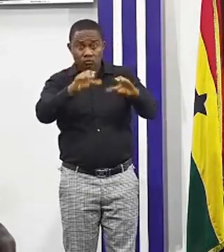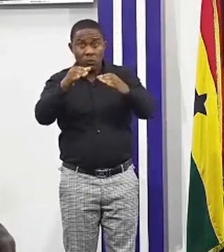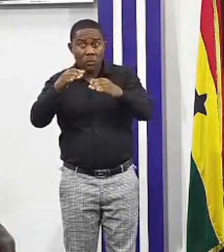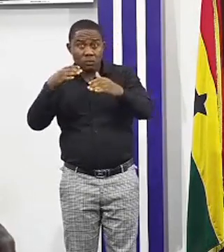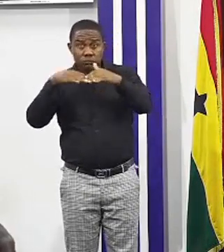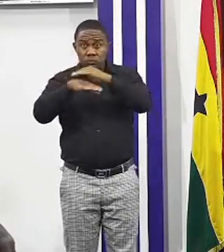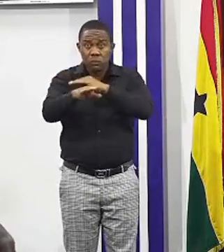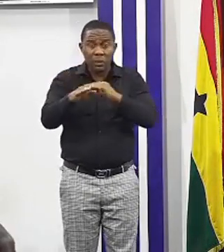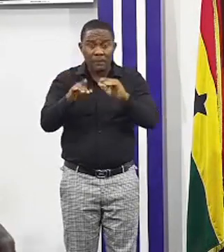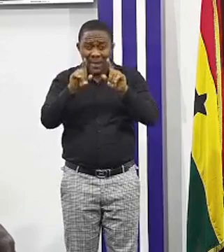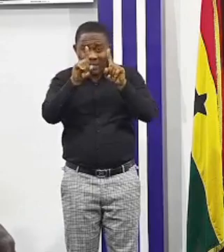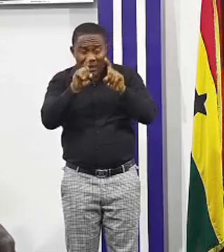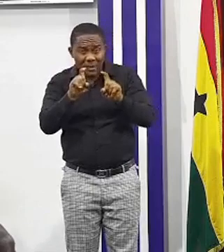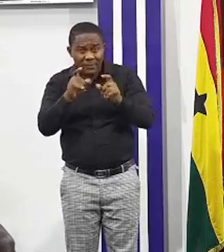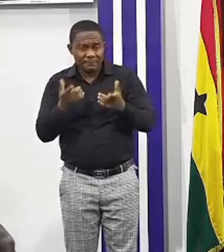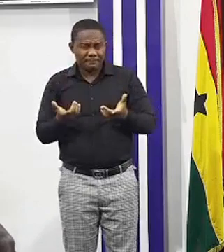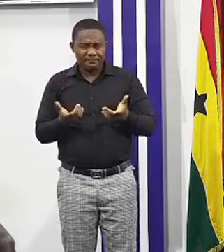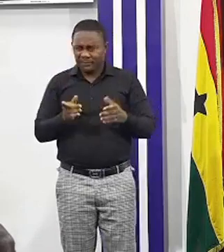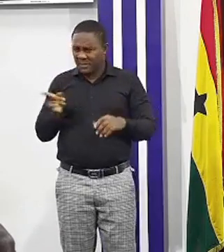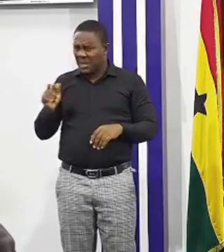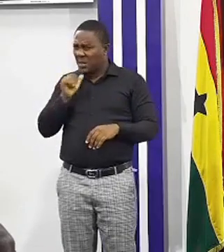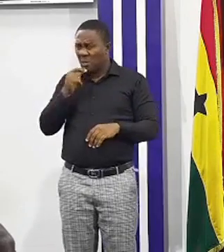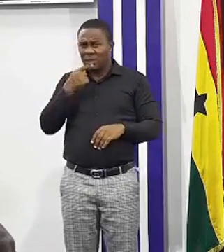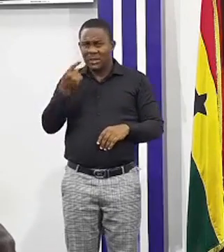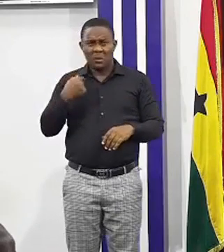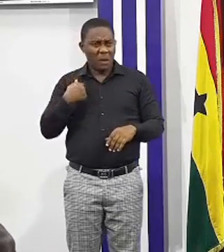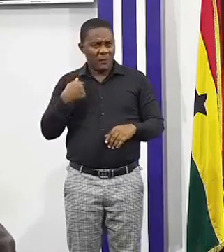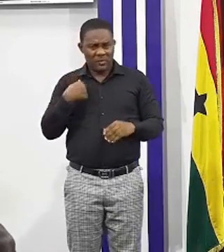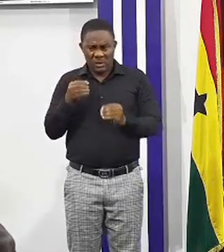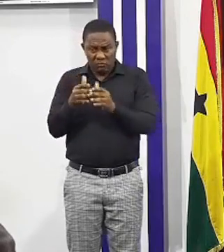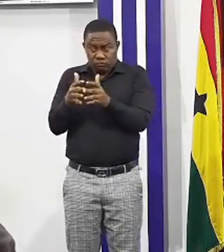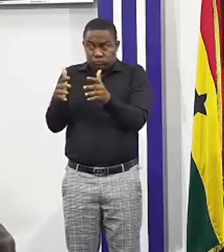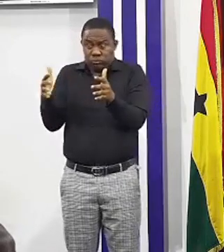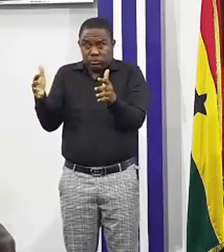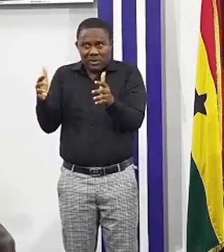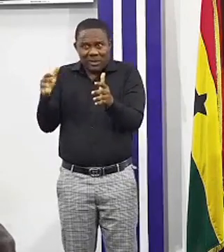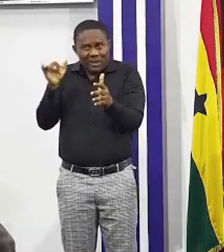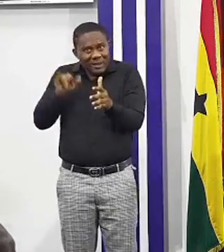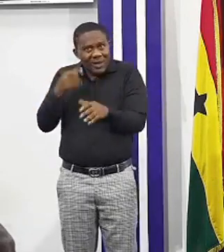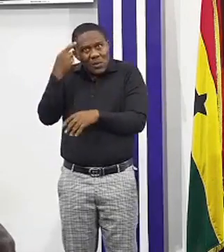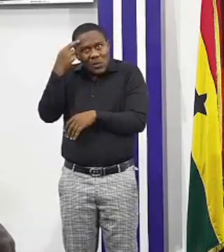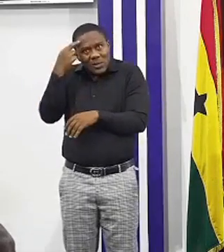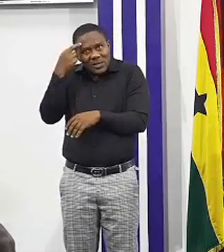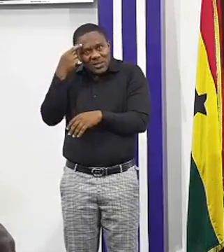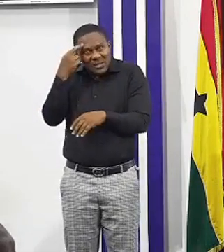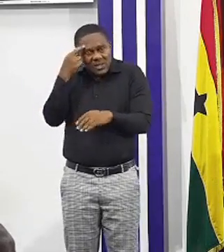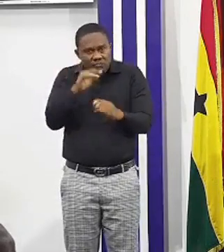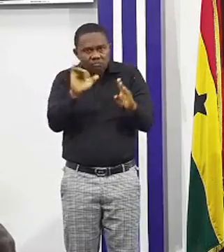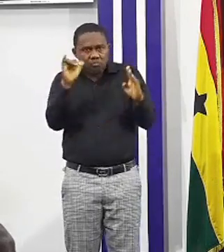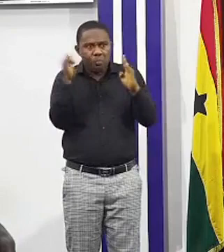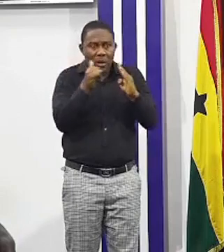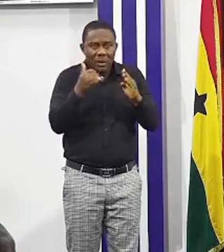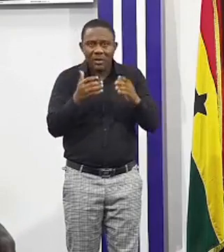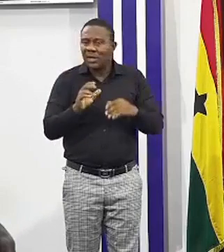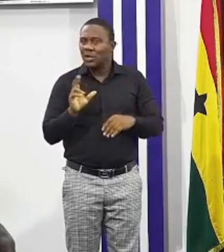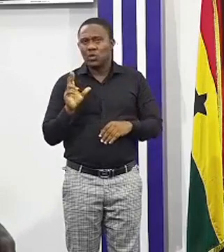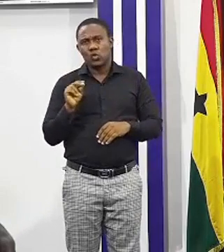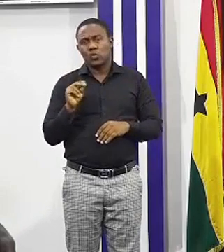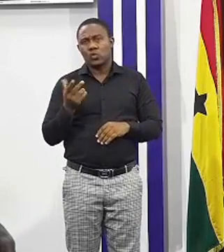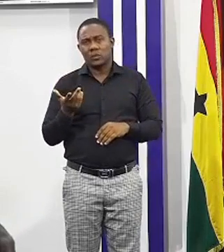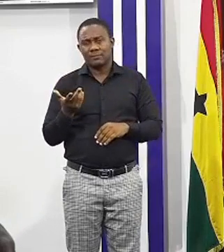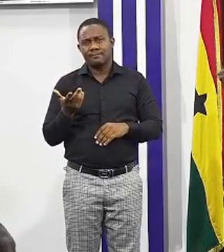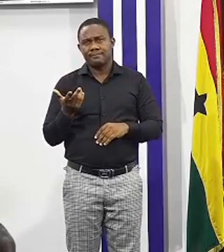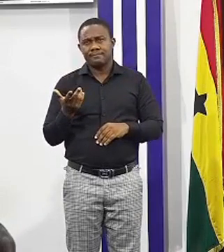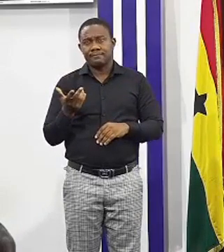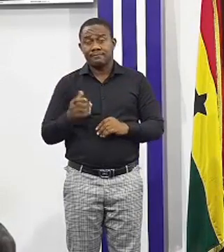restrictions because we were at X number of cases. Because if he did, then by logical implication, you see that then if the case count